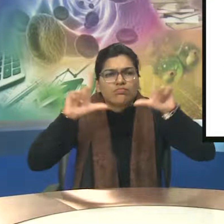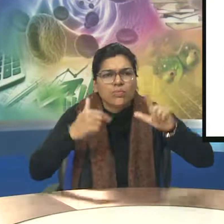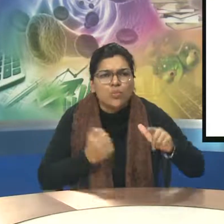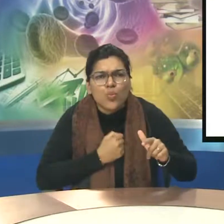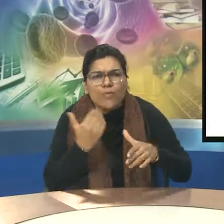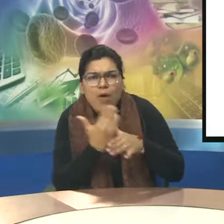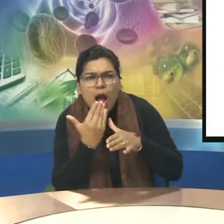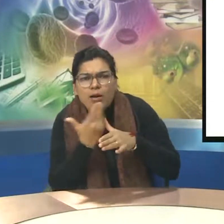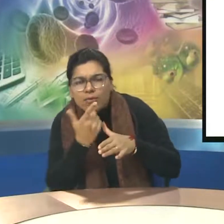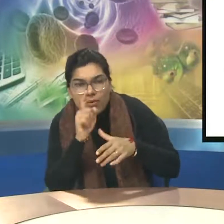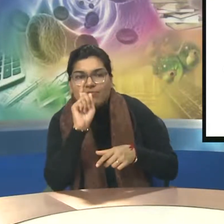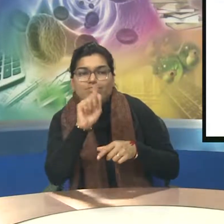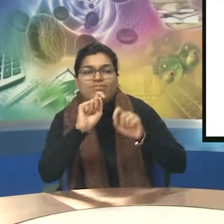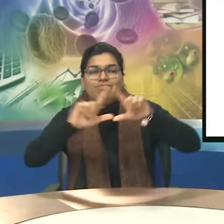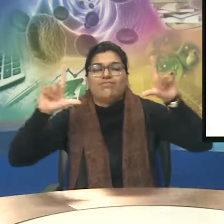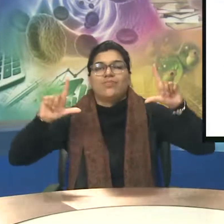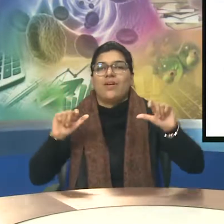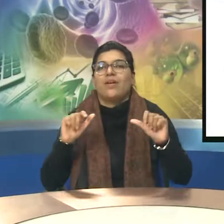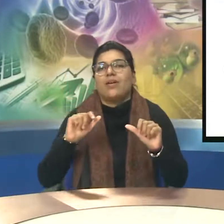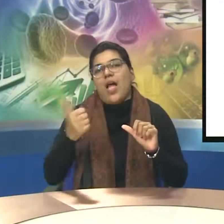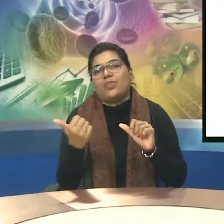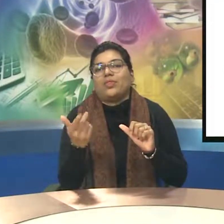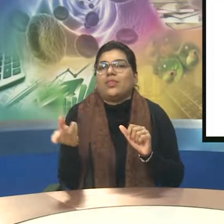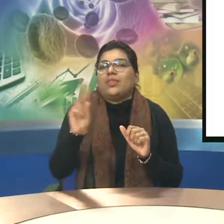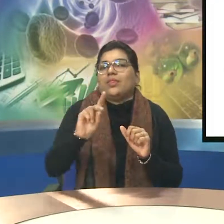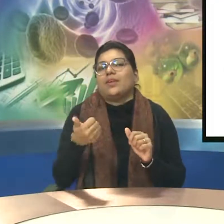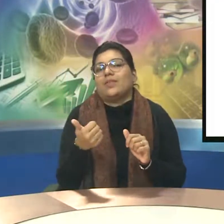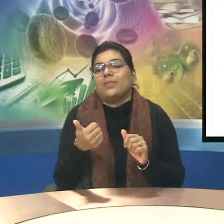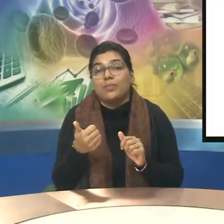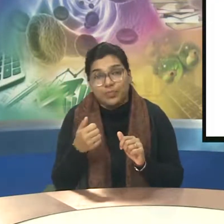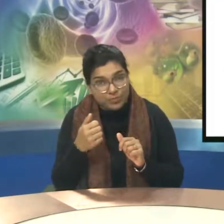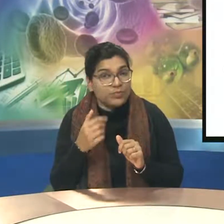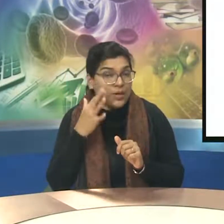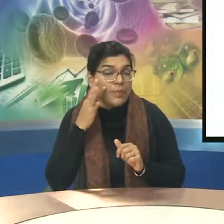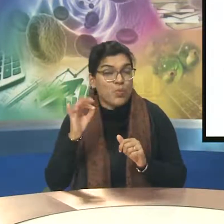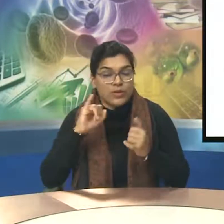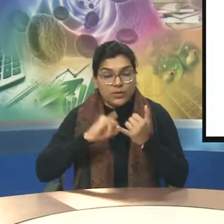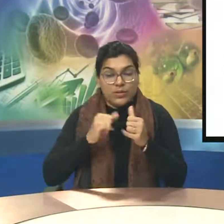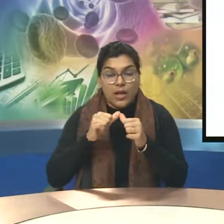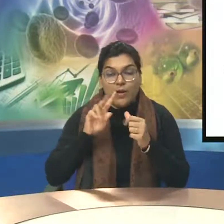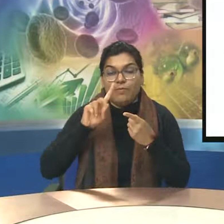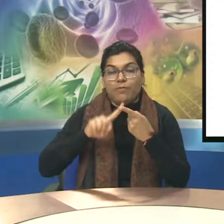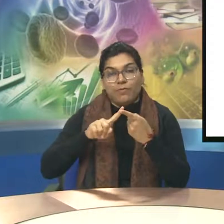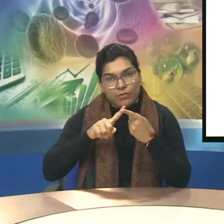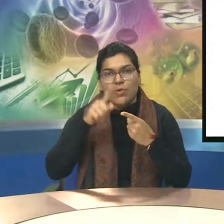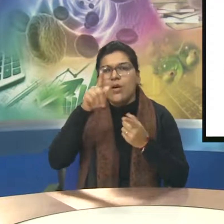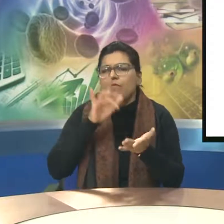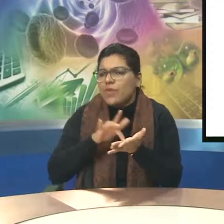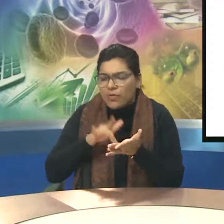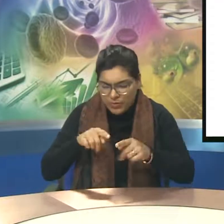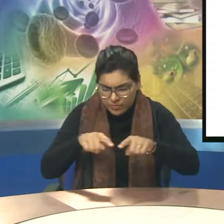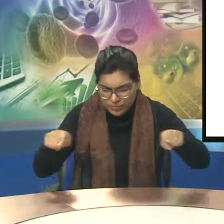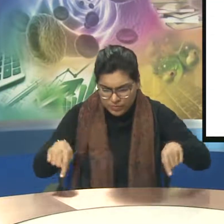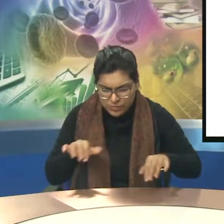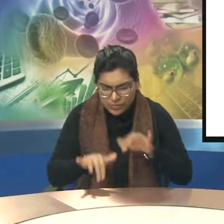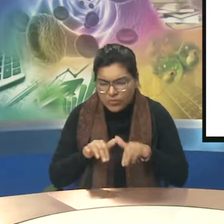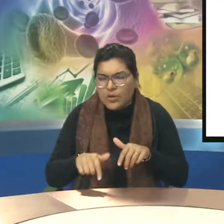So whenever you come back, you can easily find your data and start working it.